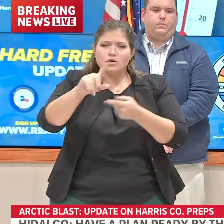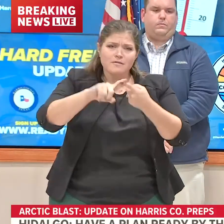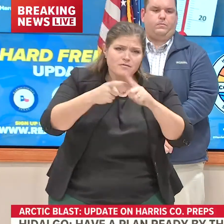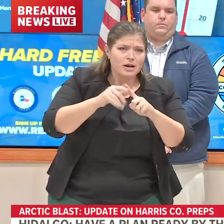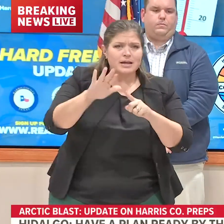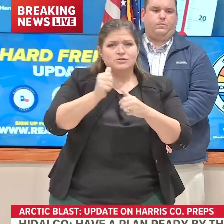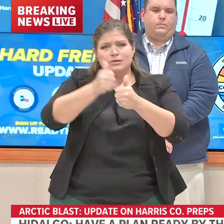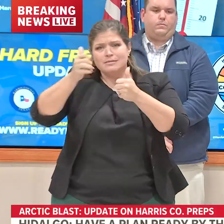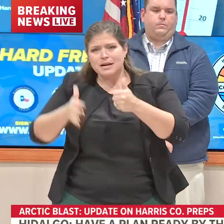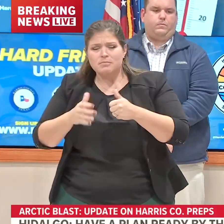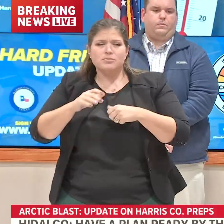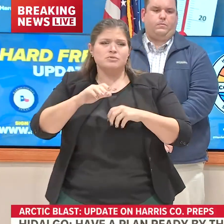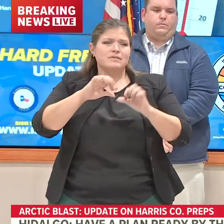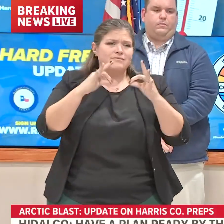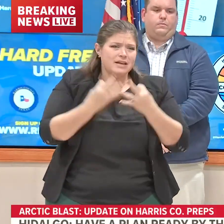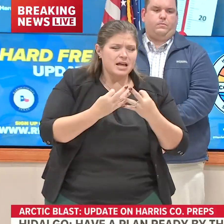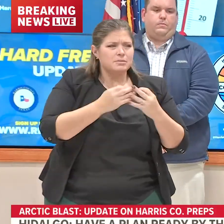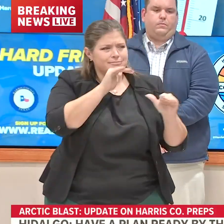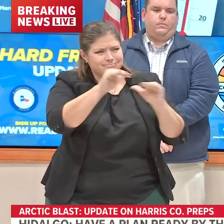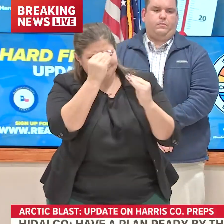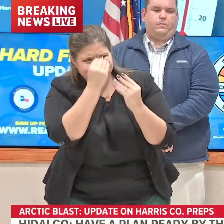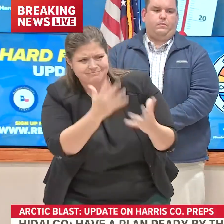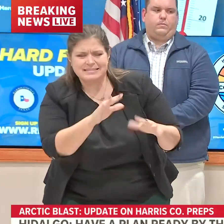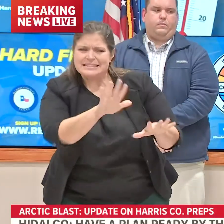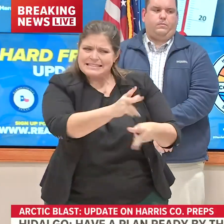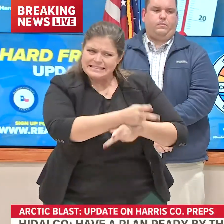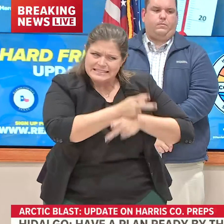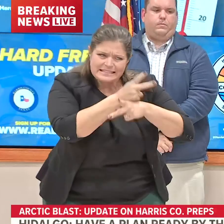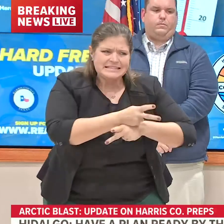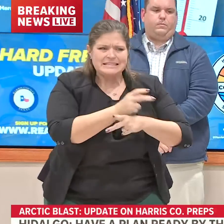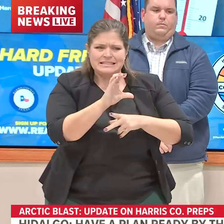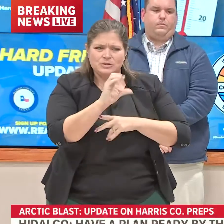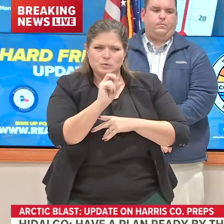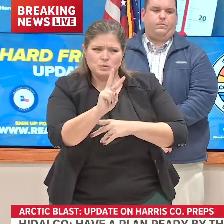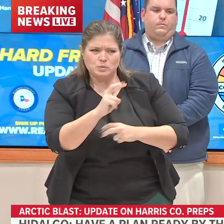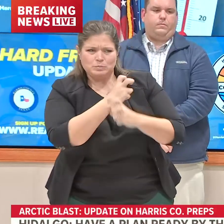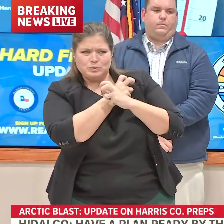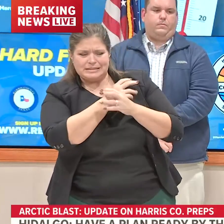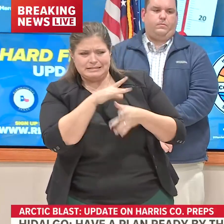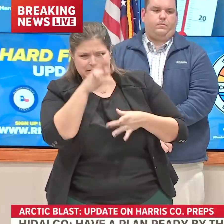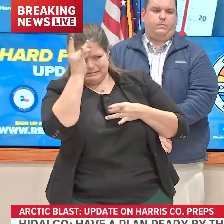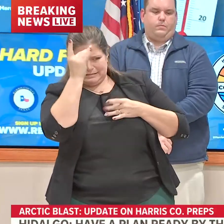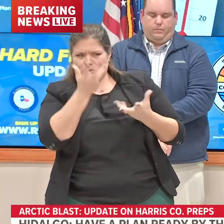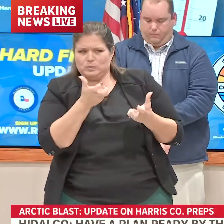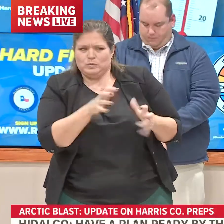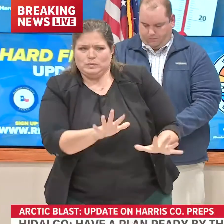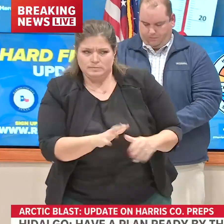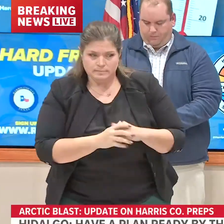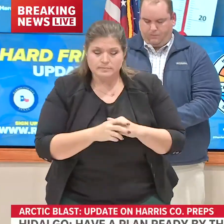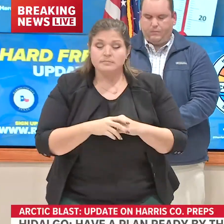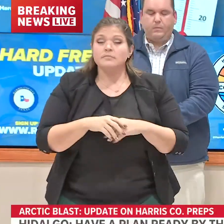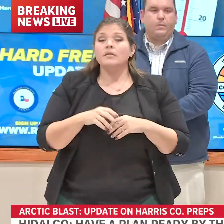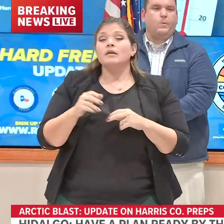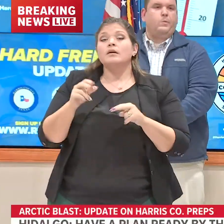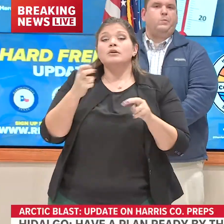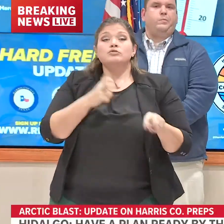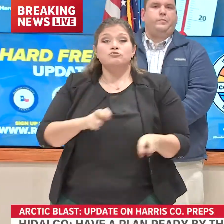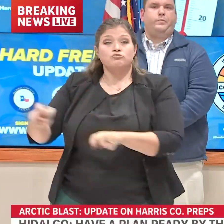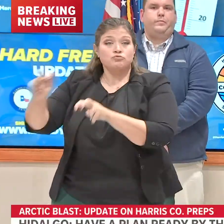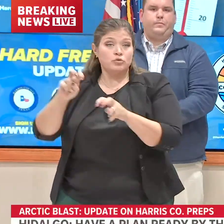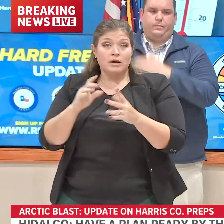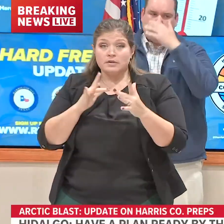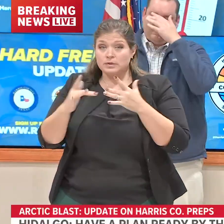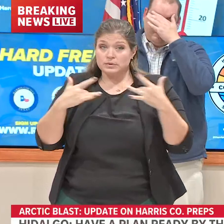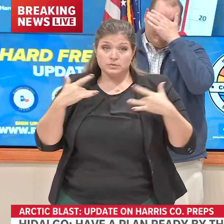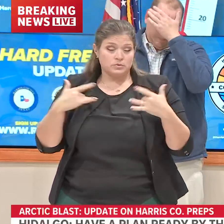friends, your loved ones, to be really cautious about carbon monoxide poisoning. For travel, we don't foresee travel concerns. Folks can go